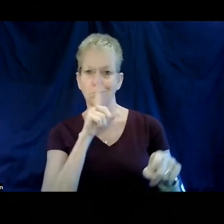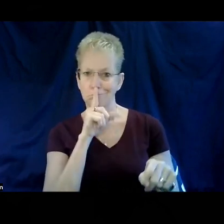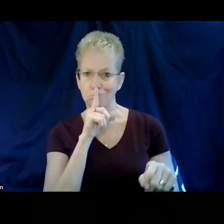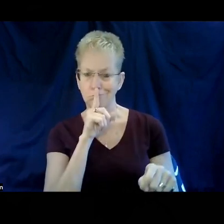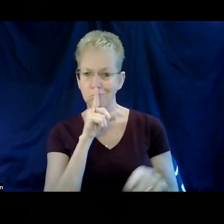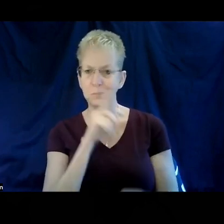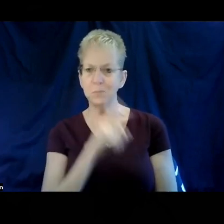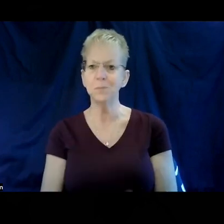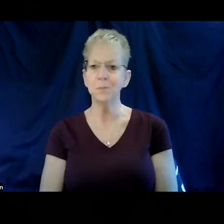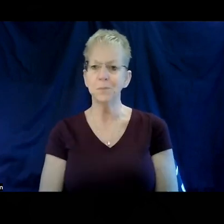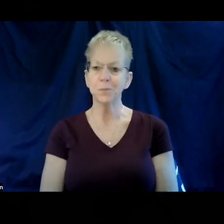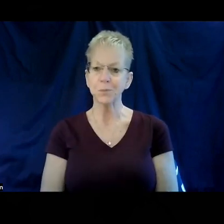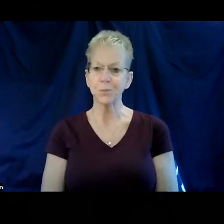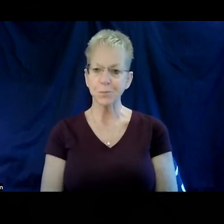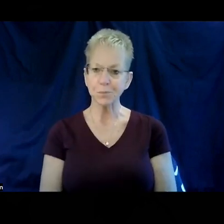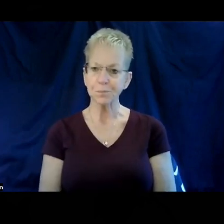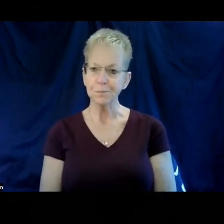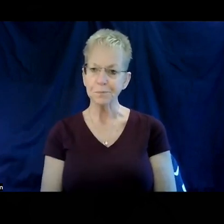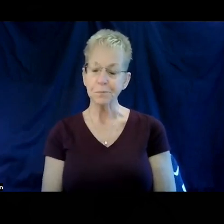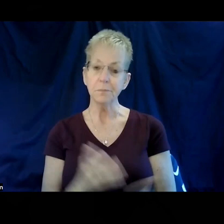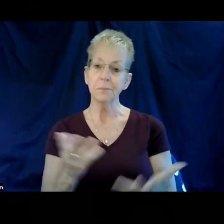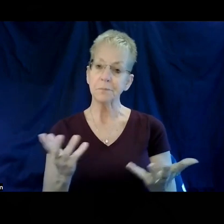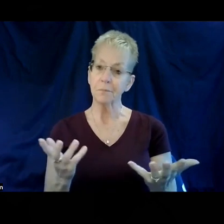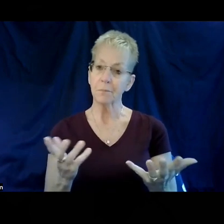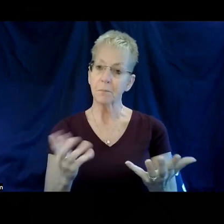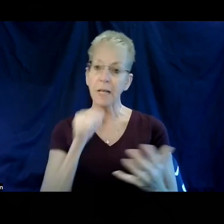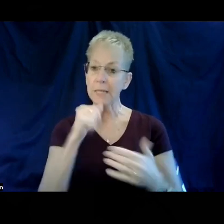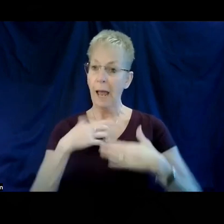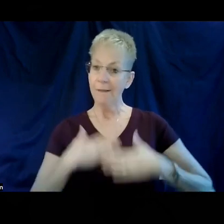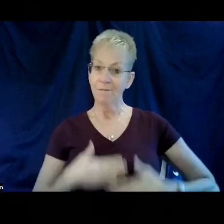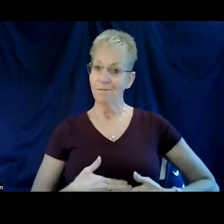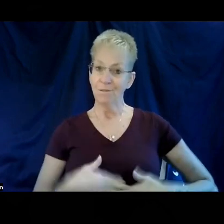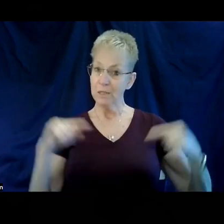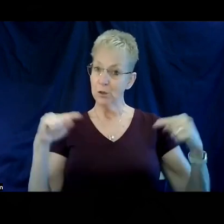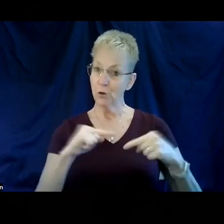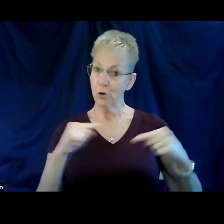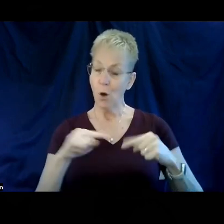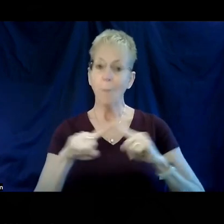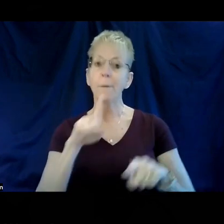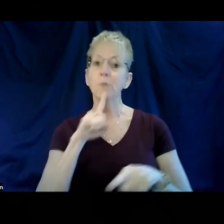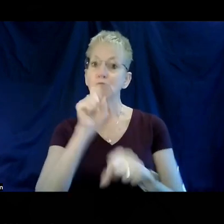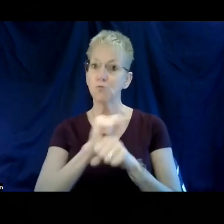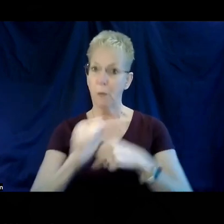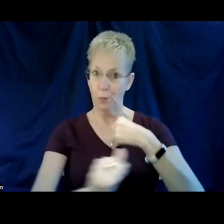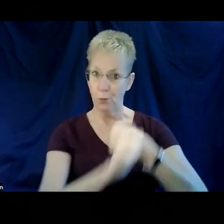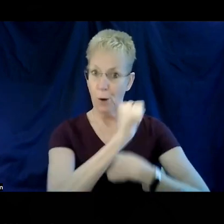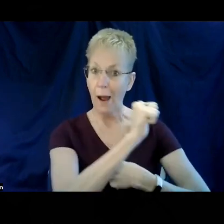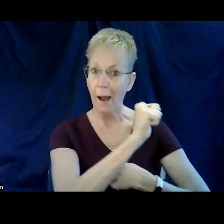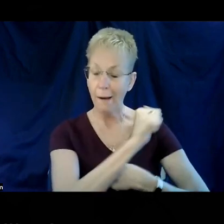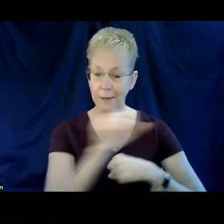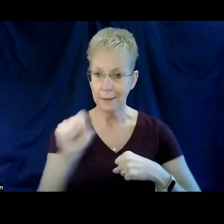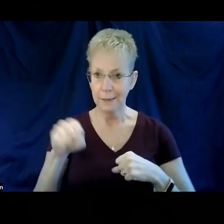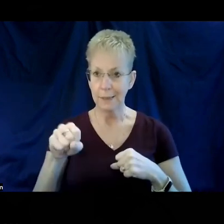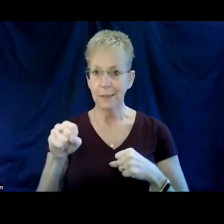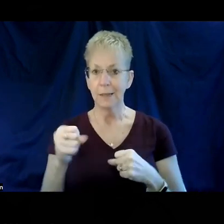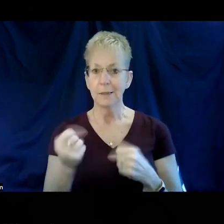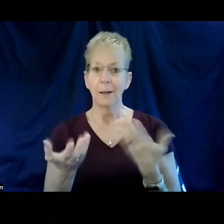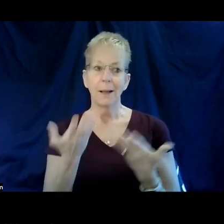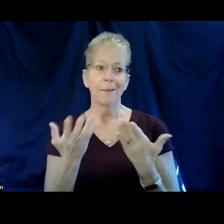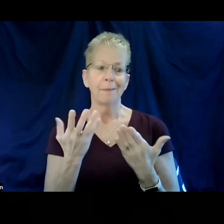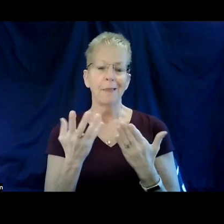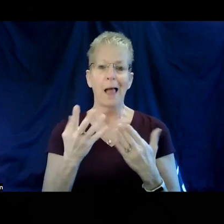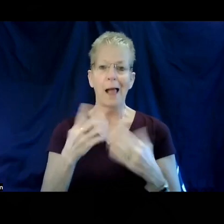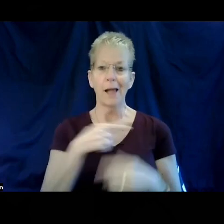way. While they didn't use physical harm, they used a lot of threats. They would do things like have a Russian